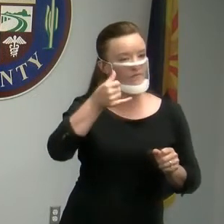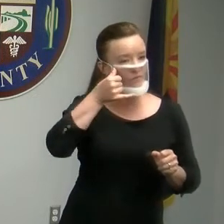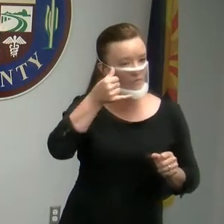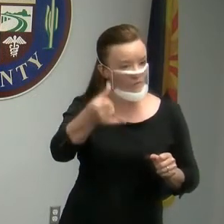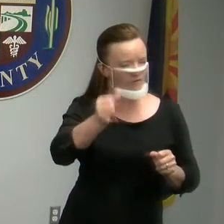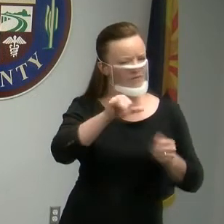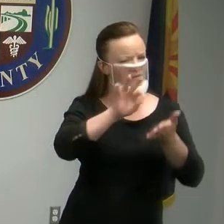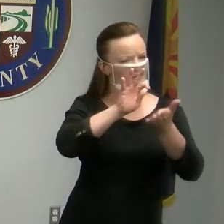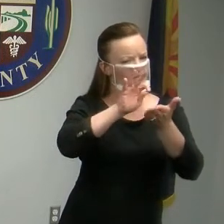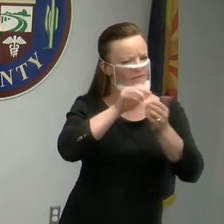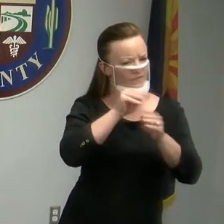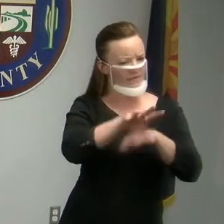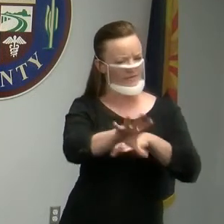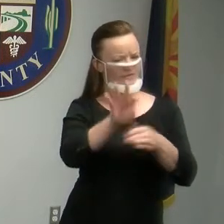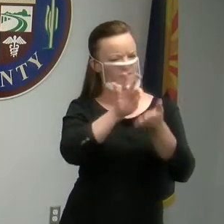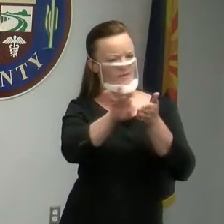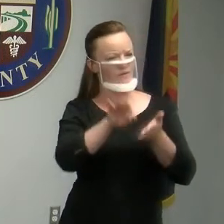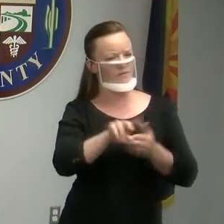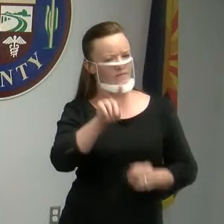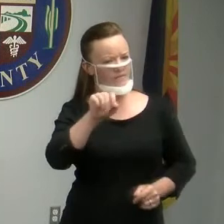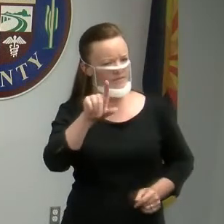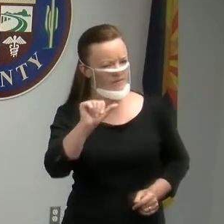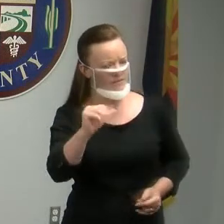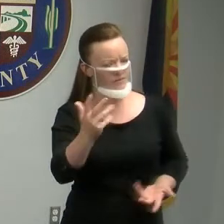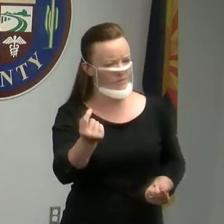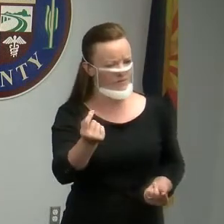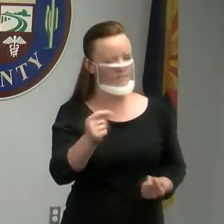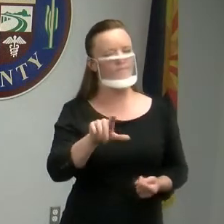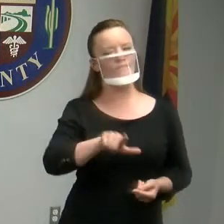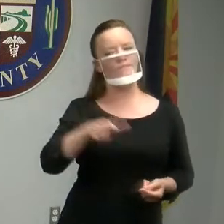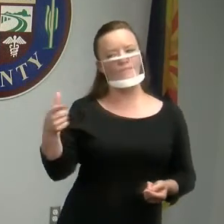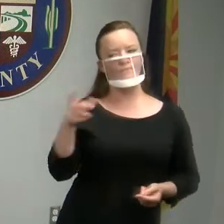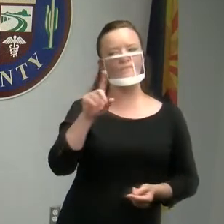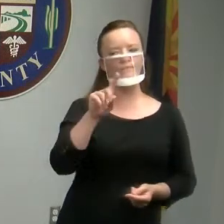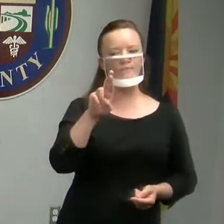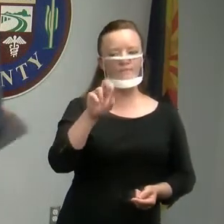the counting of the data later on? Dr. Sonnenschein?